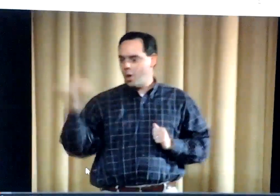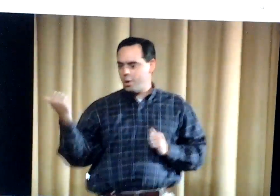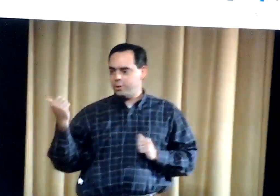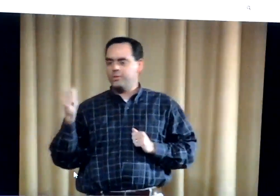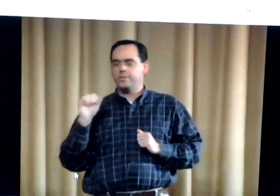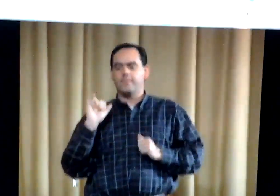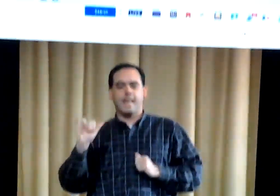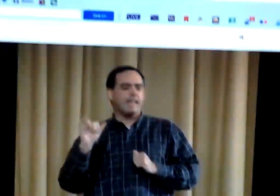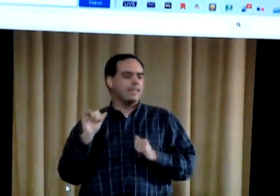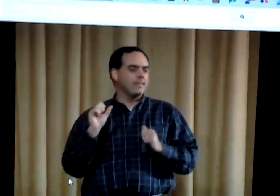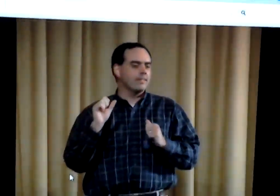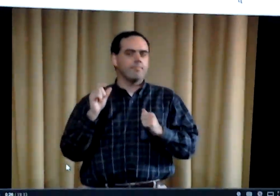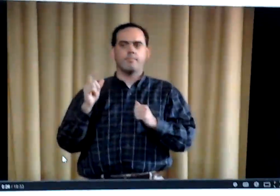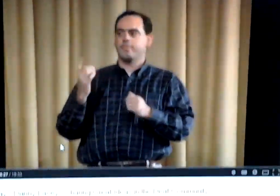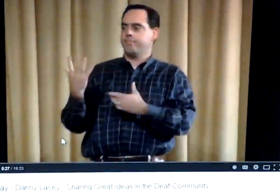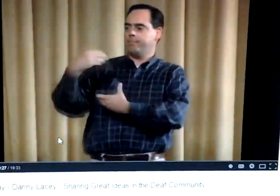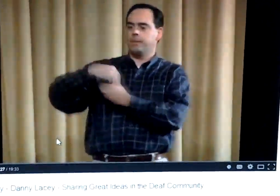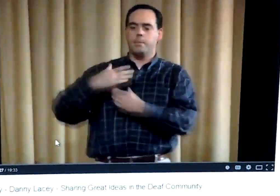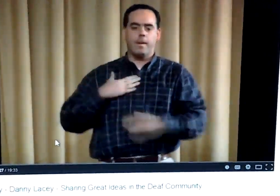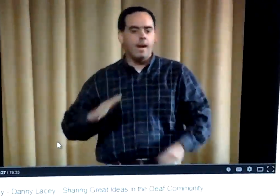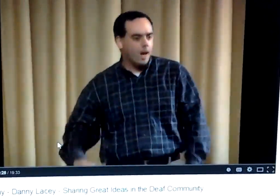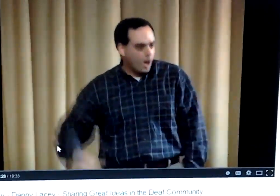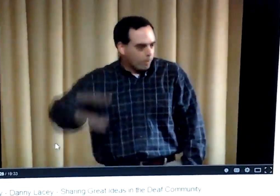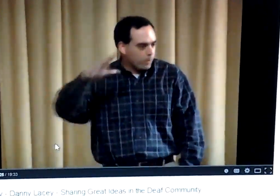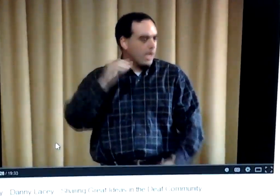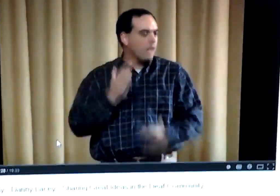Today we're going to talk about the joy of sharing your earnings.